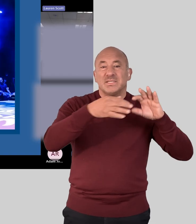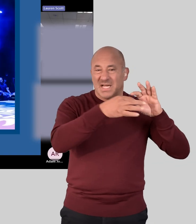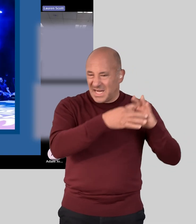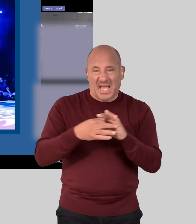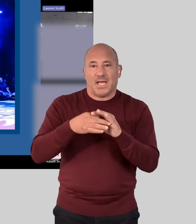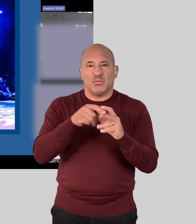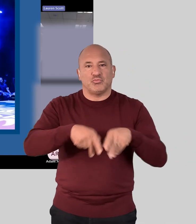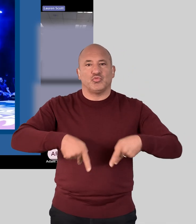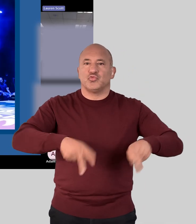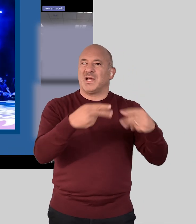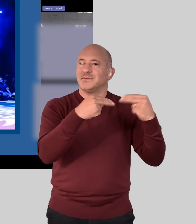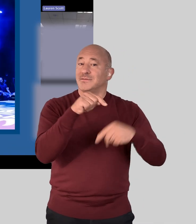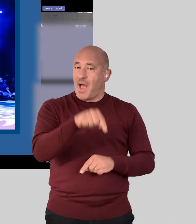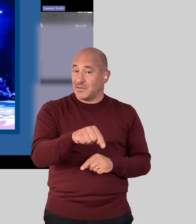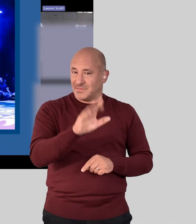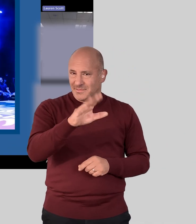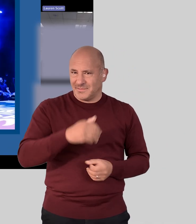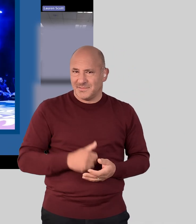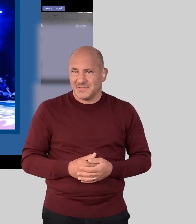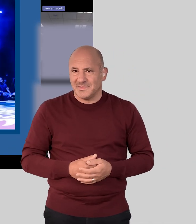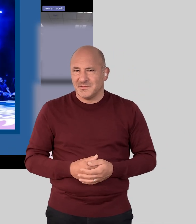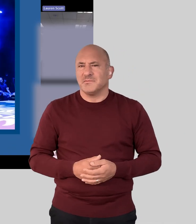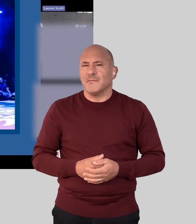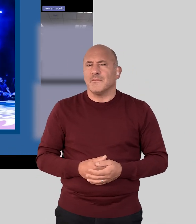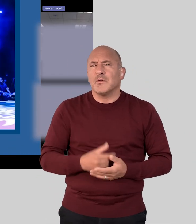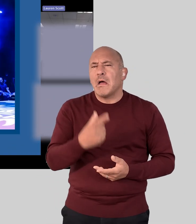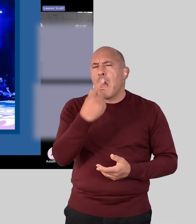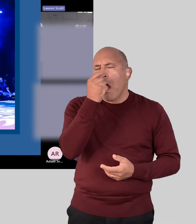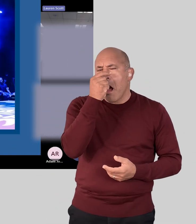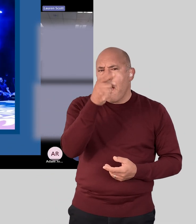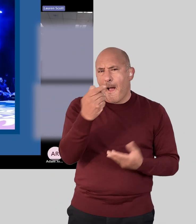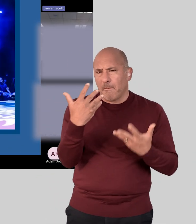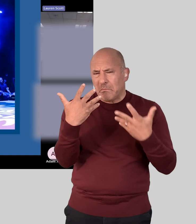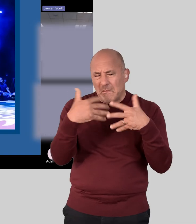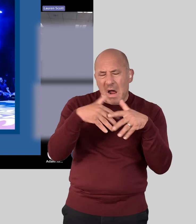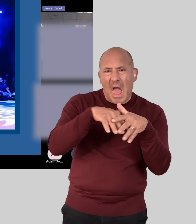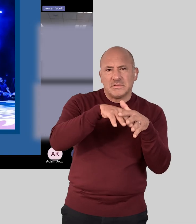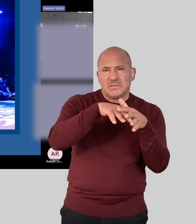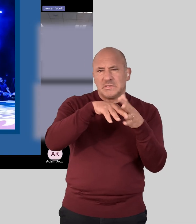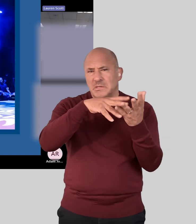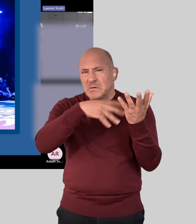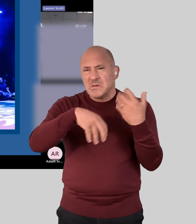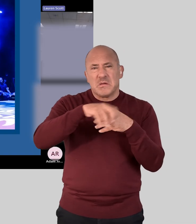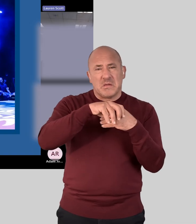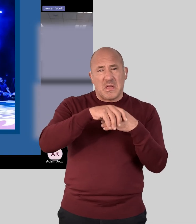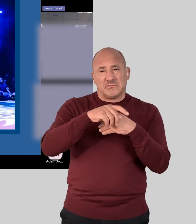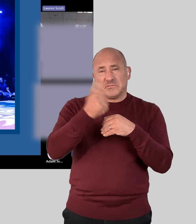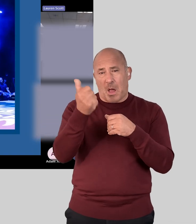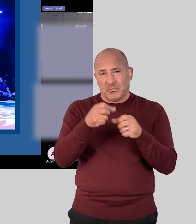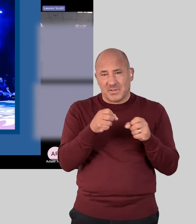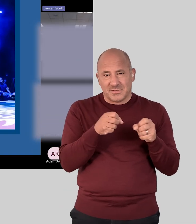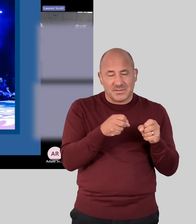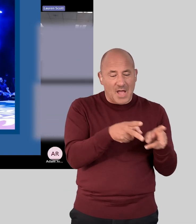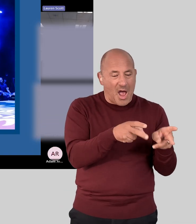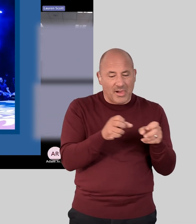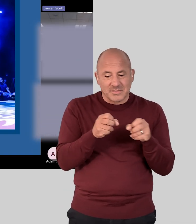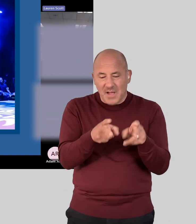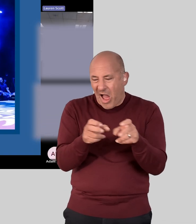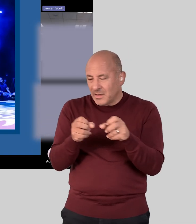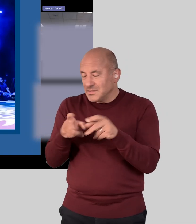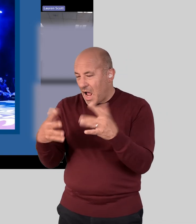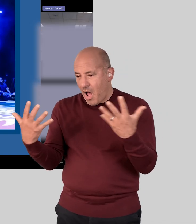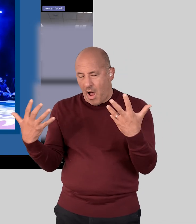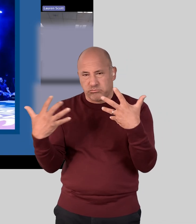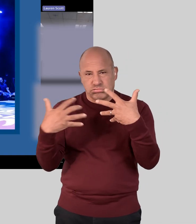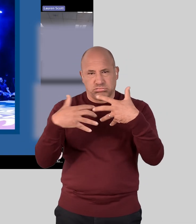dance styles in mind, and the music associated with street dance styles. But yeah, you can blend, and people